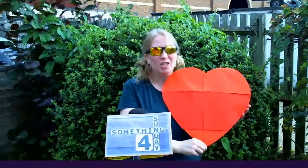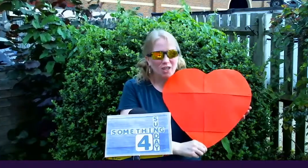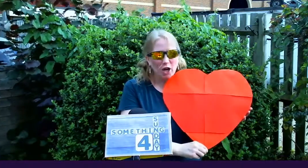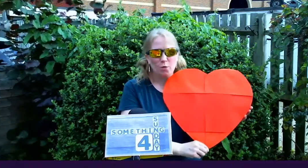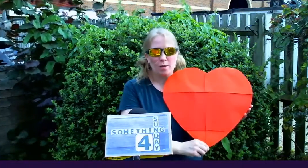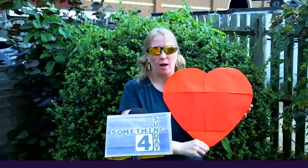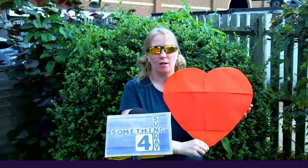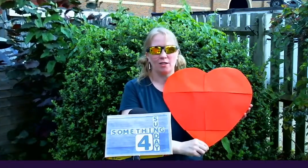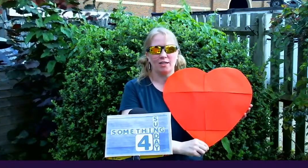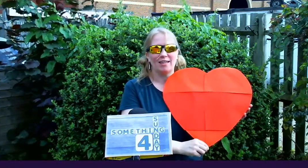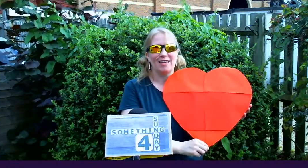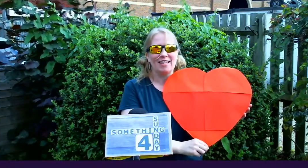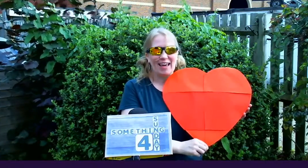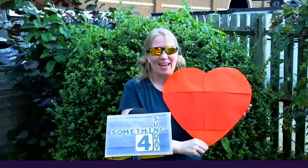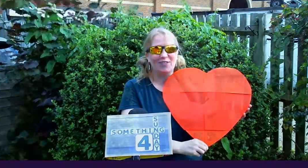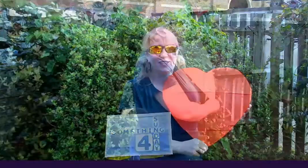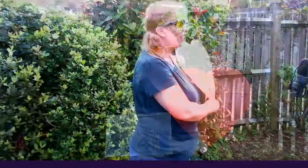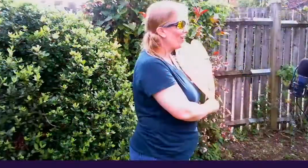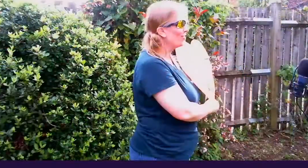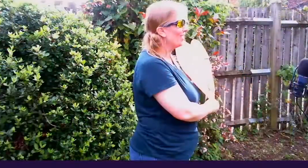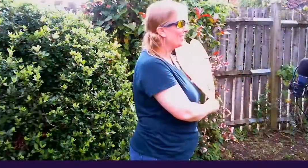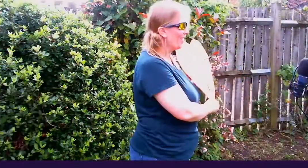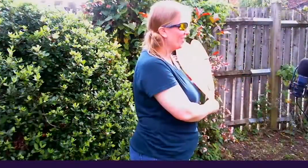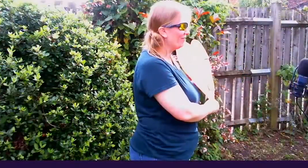so much that he gave his only son.